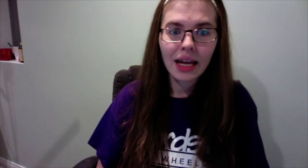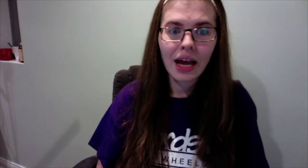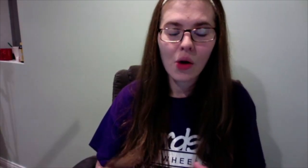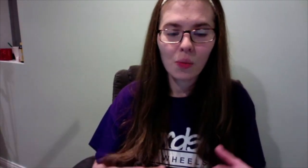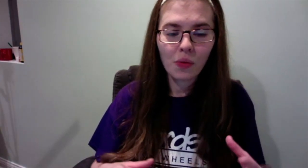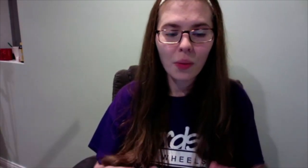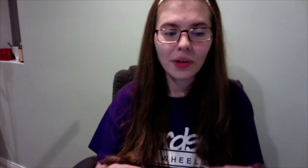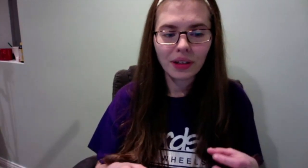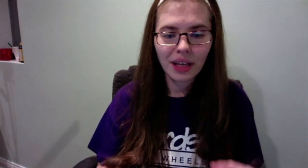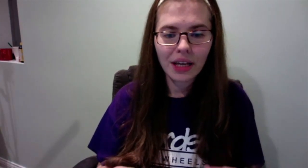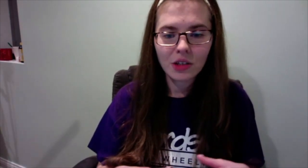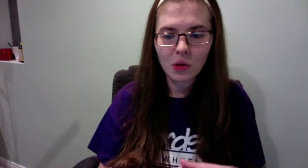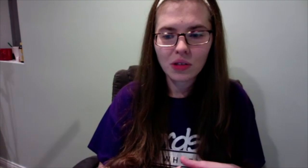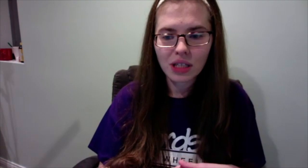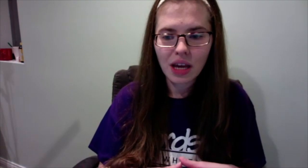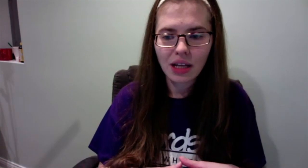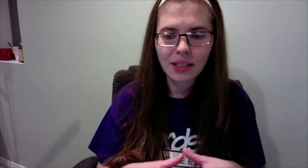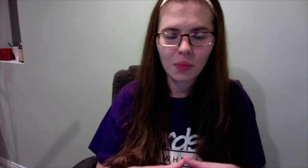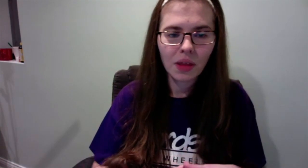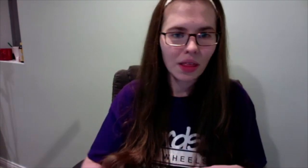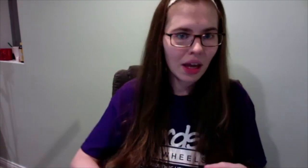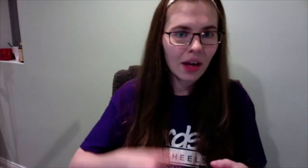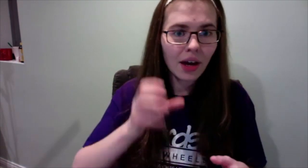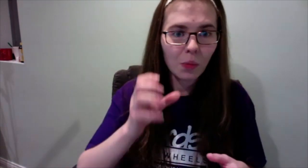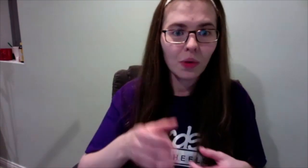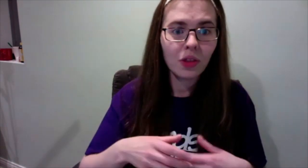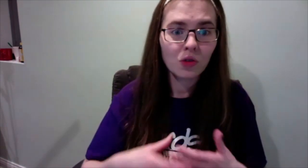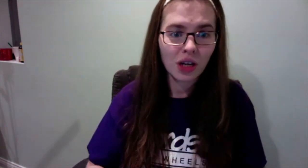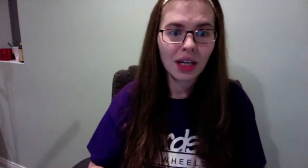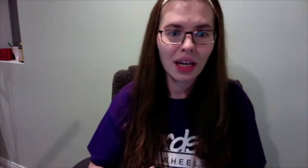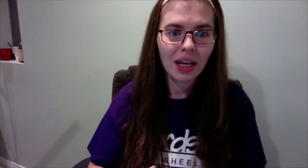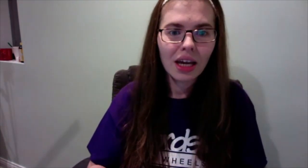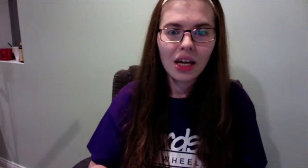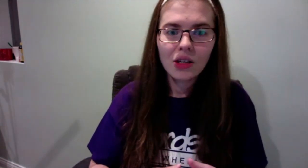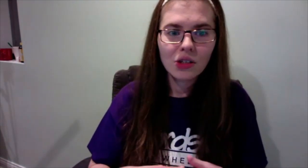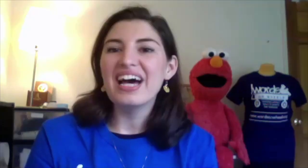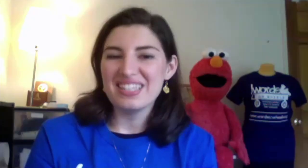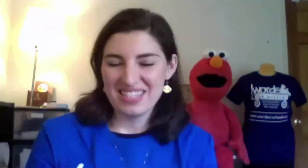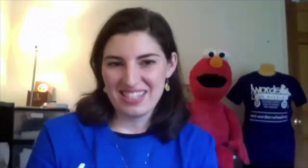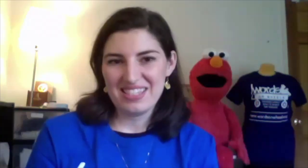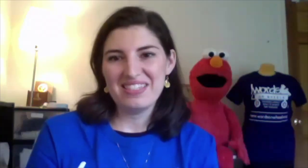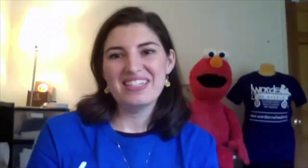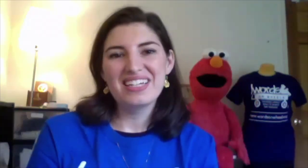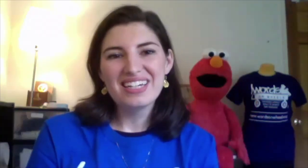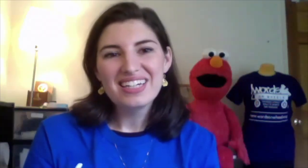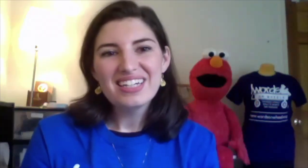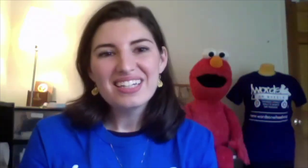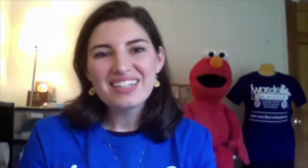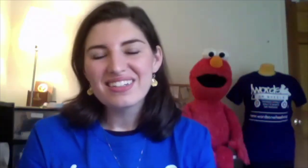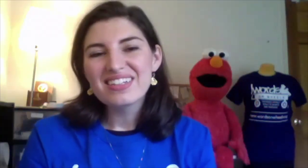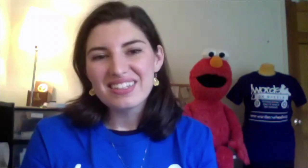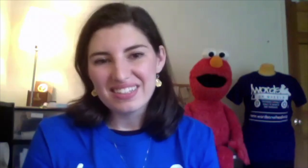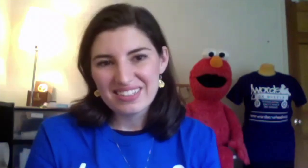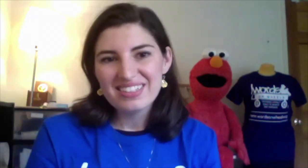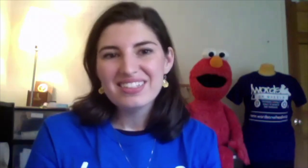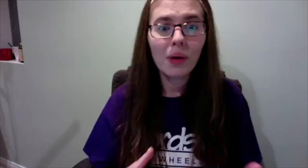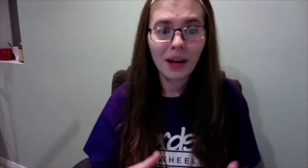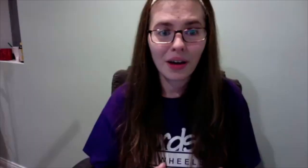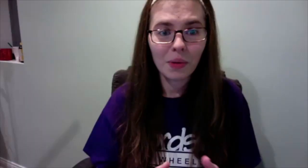how properly they associate something like cup with drinking. Yeah. So it doesn't have to be perfect. They will pick up, and they do